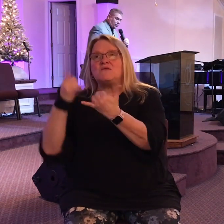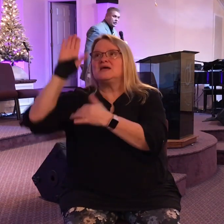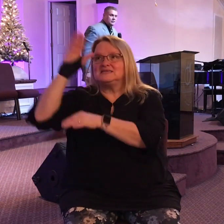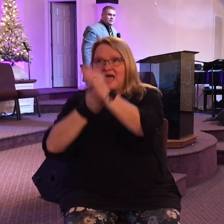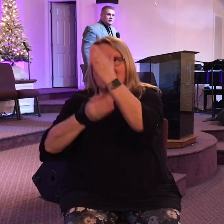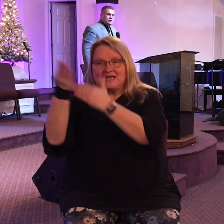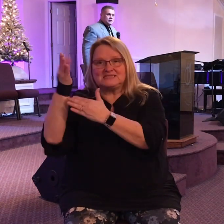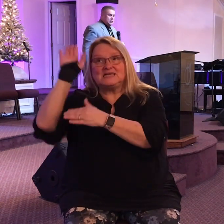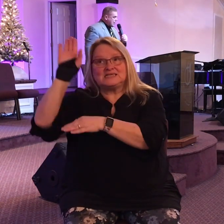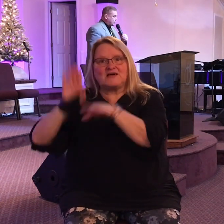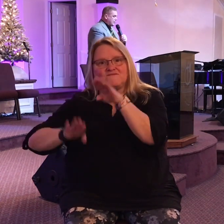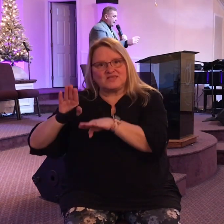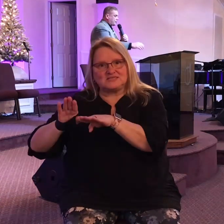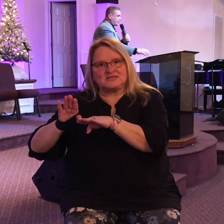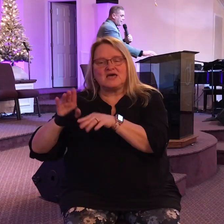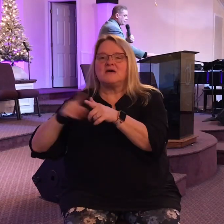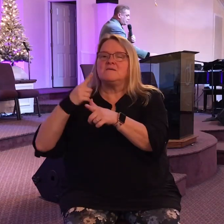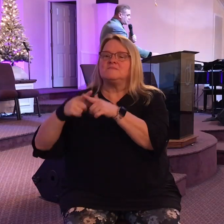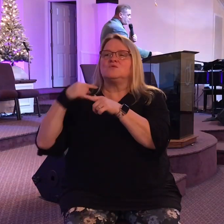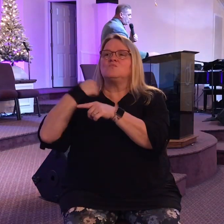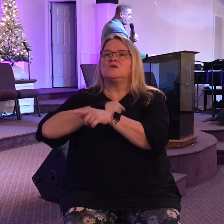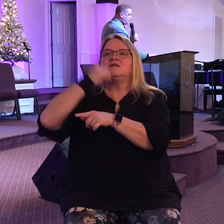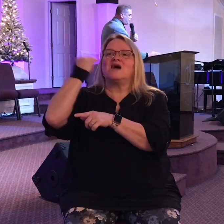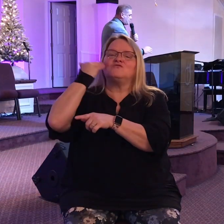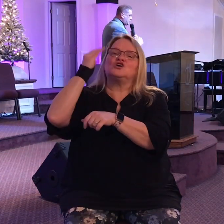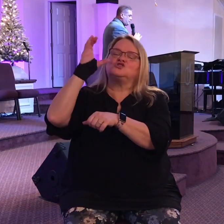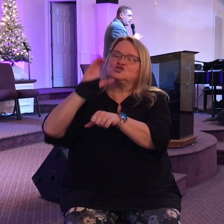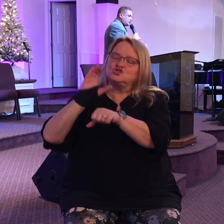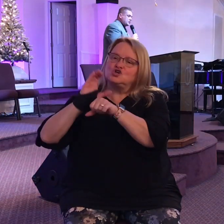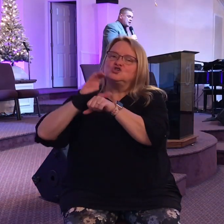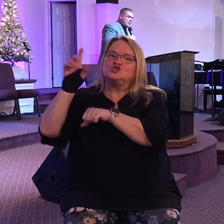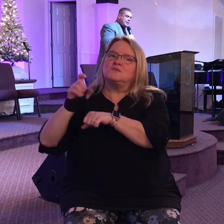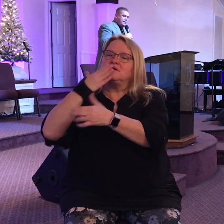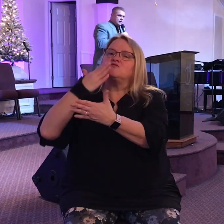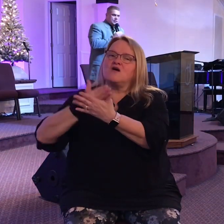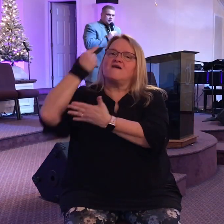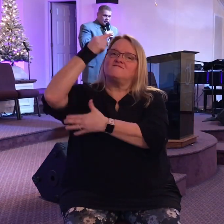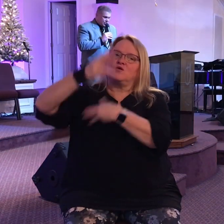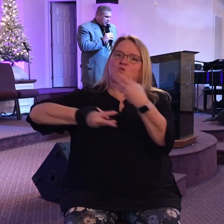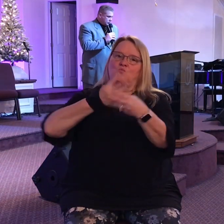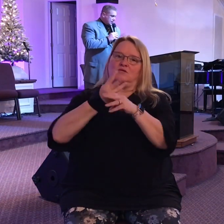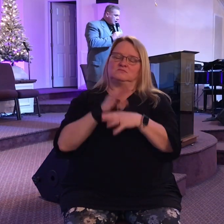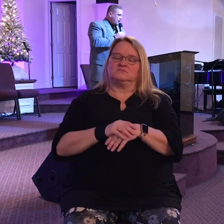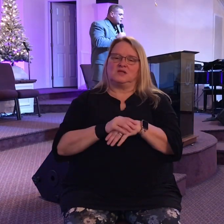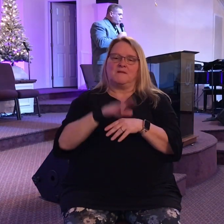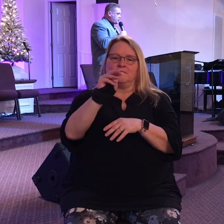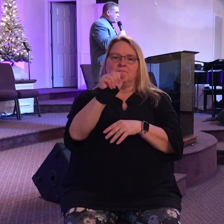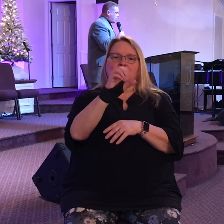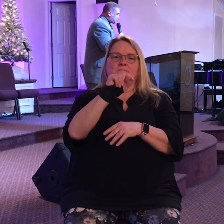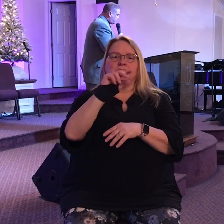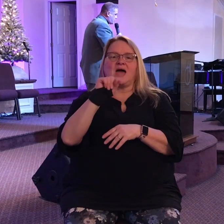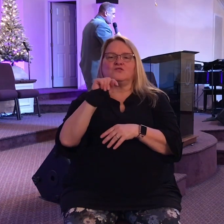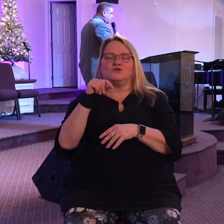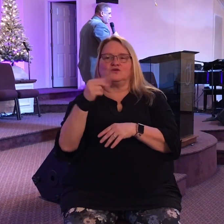for the world. Matthew 9 and 35, Jesus went all about the cities and villages, teaching in their synagogues,